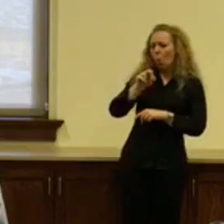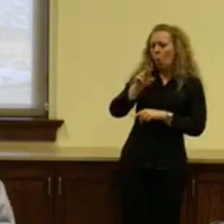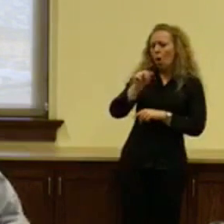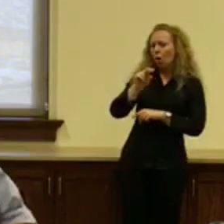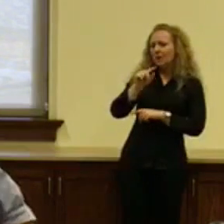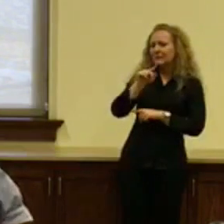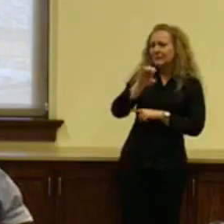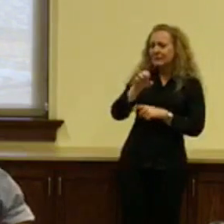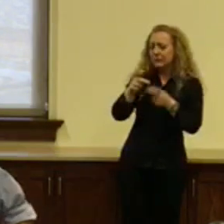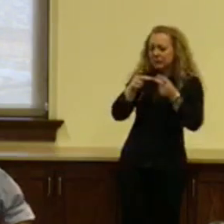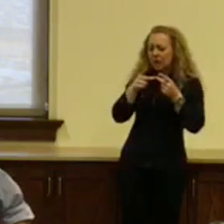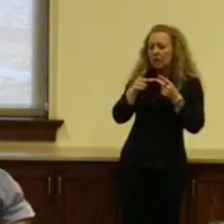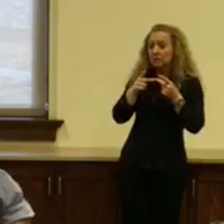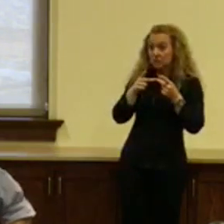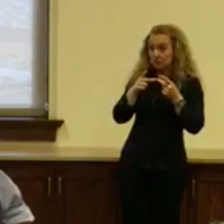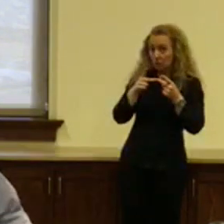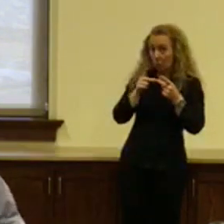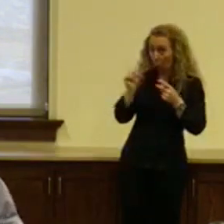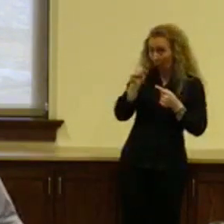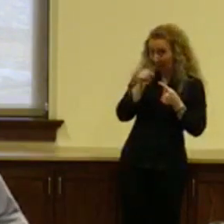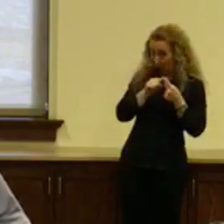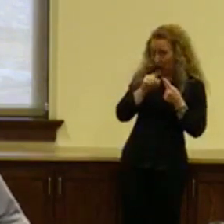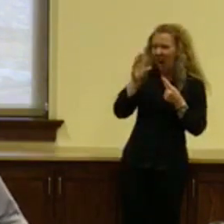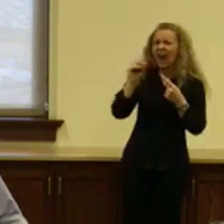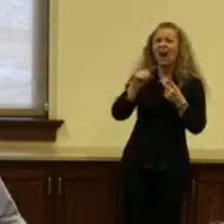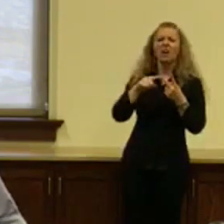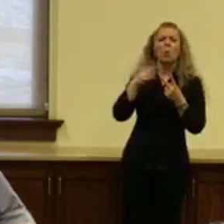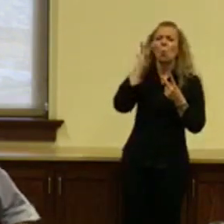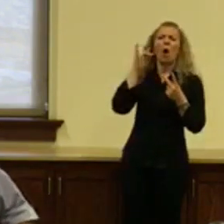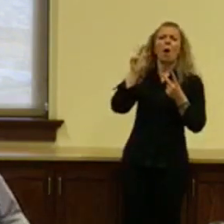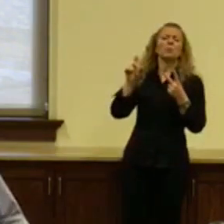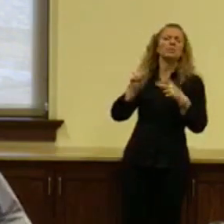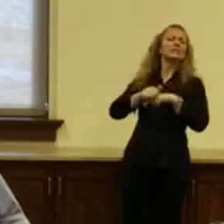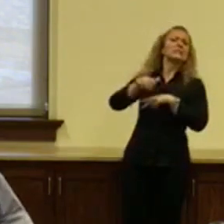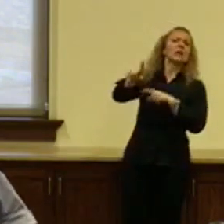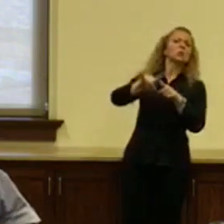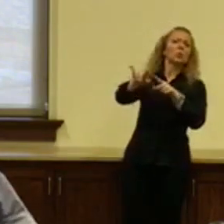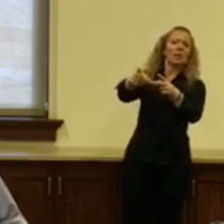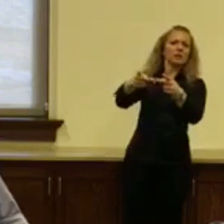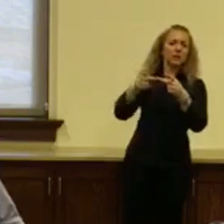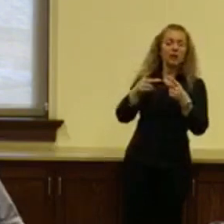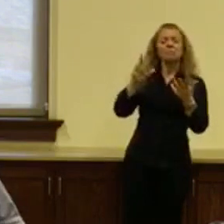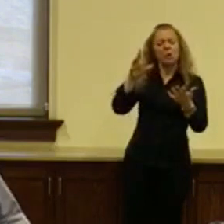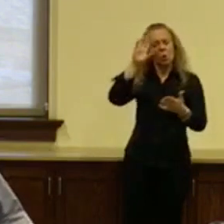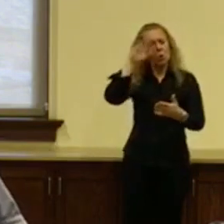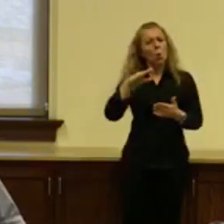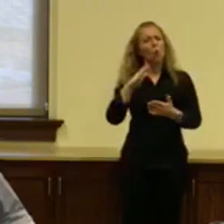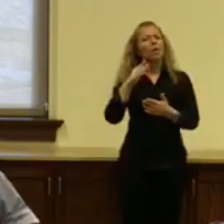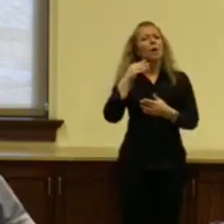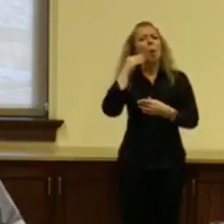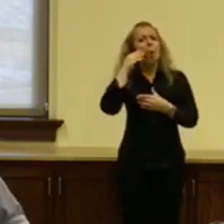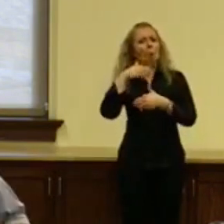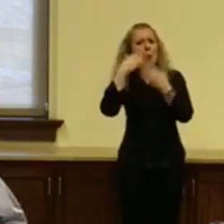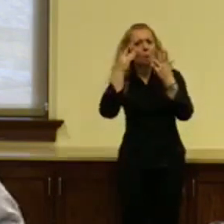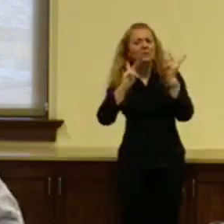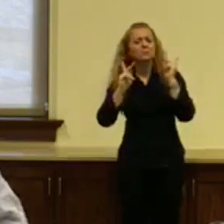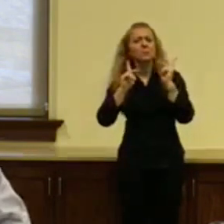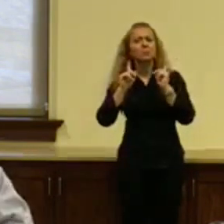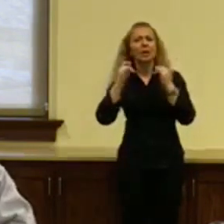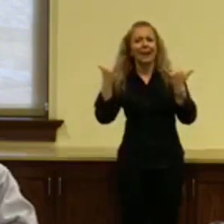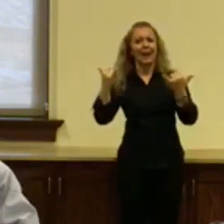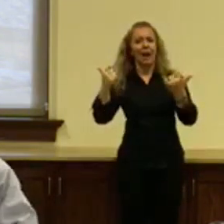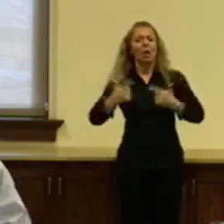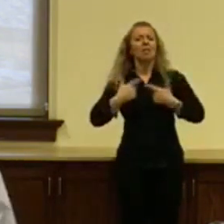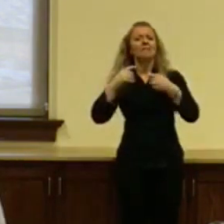And under what circumstances would someone be quarantined? Likewise, some municipalities have placed homeless people in unused hotel rooms,